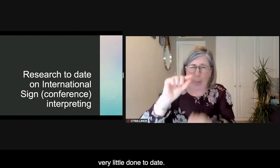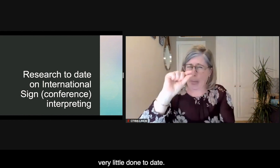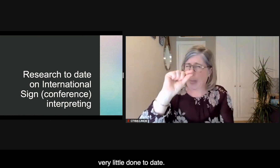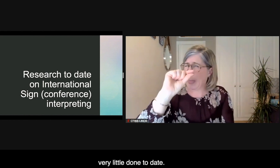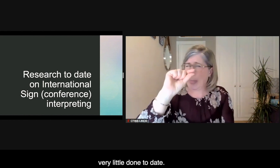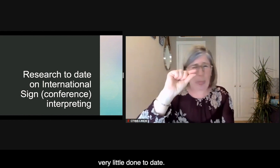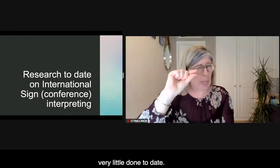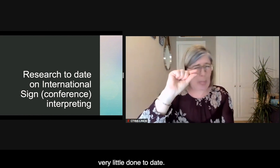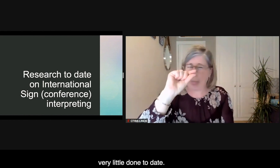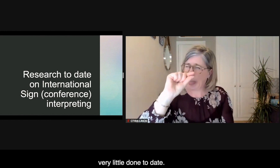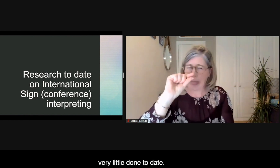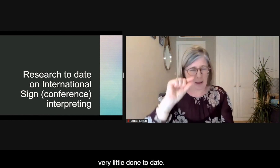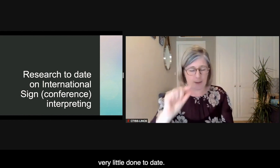date. That said,